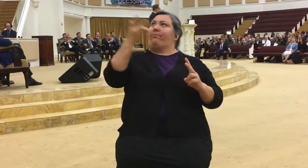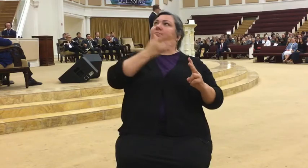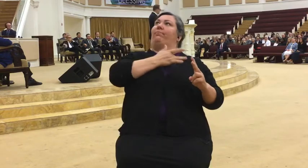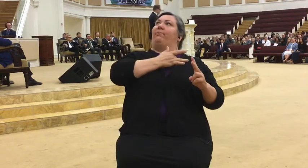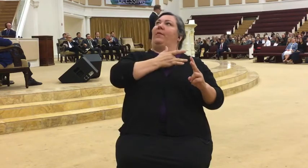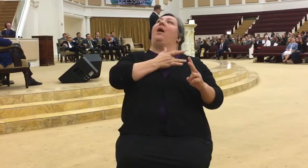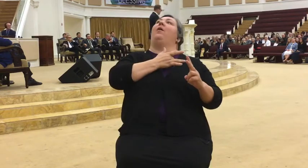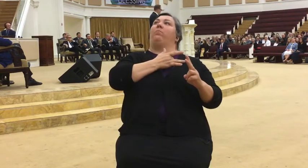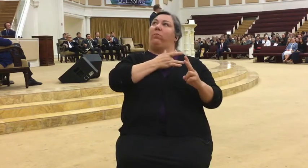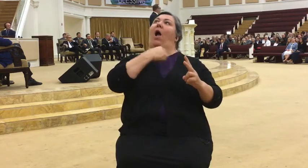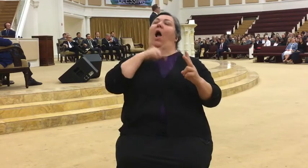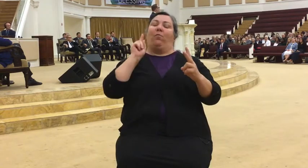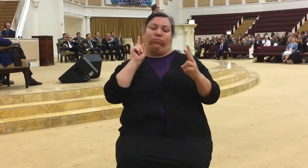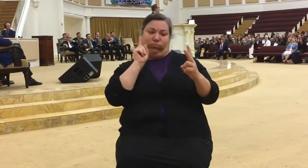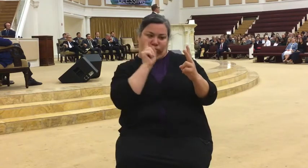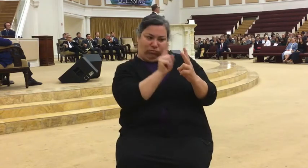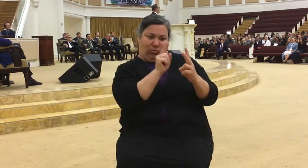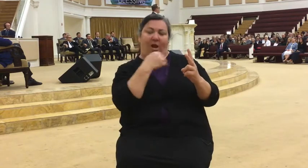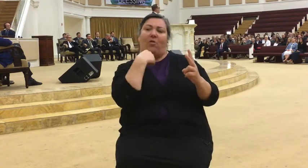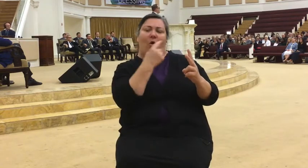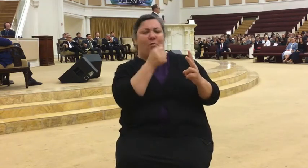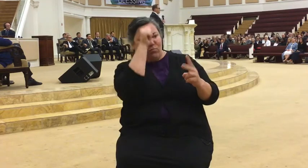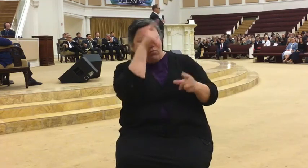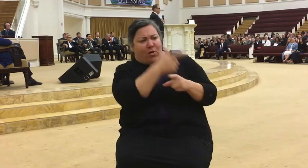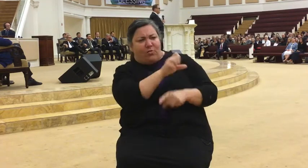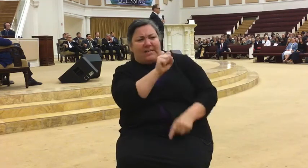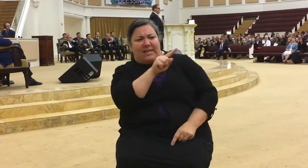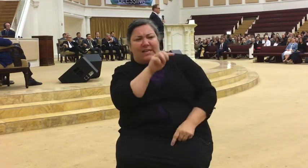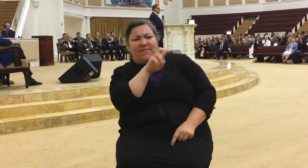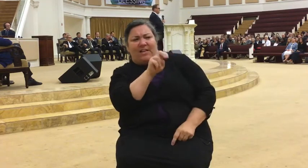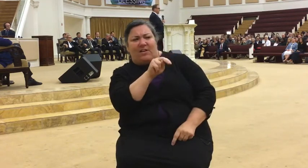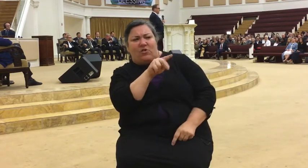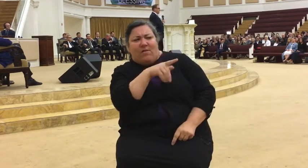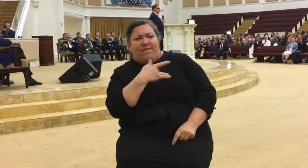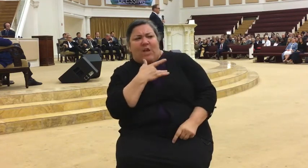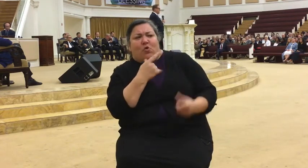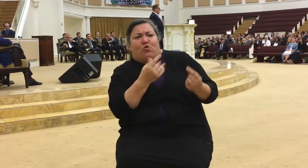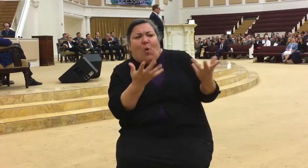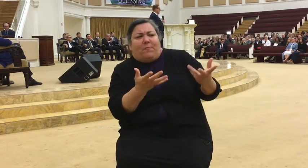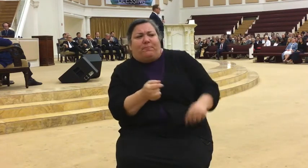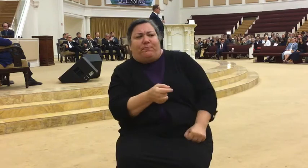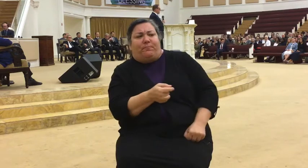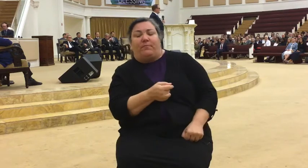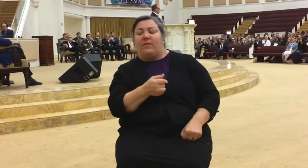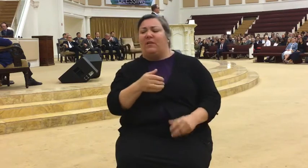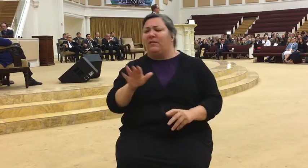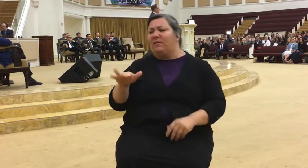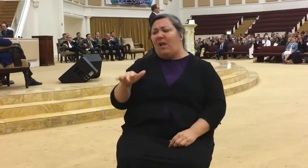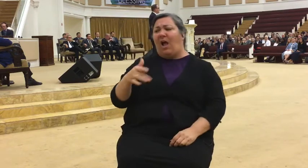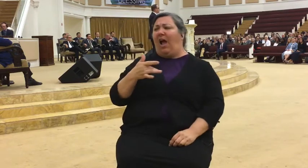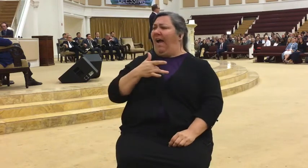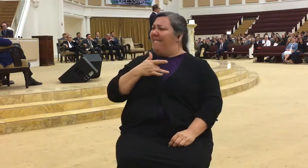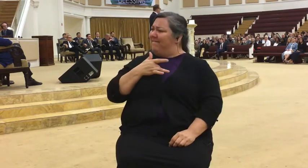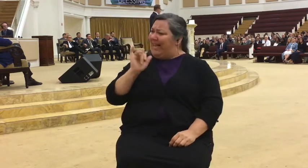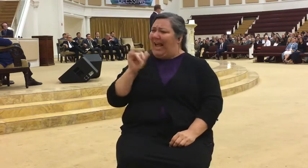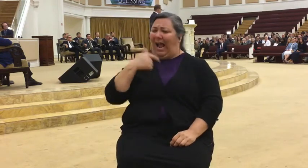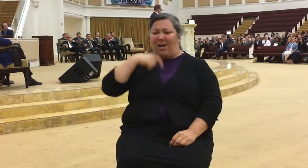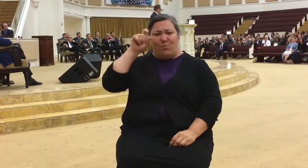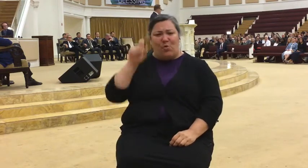and said, "Brother Stephen, what are you feeling to do?" And he said, "I just feel like I'm supposed